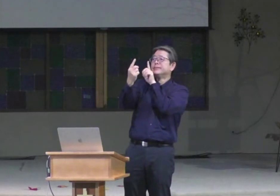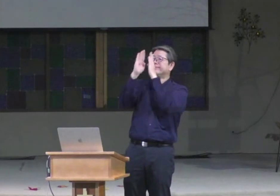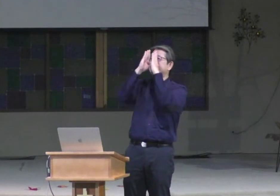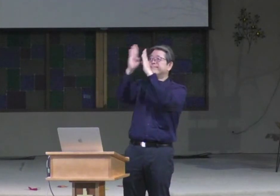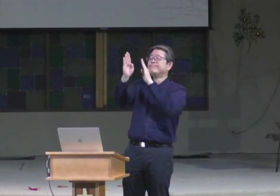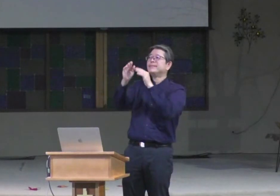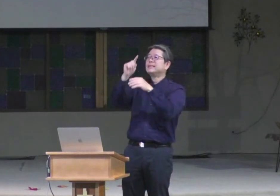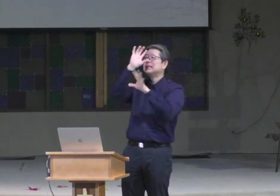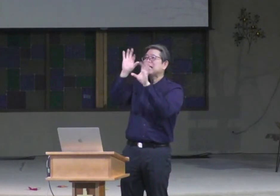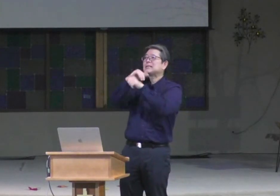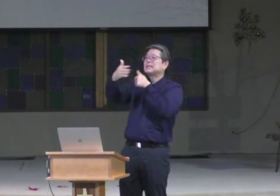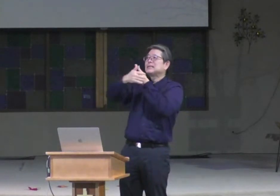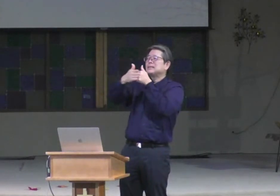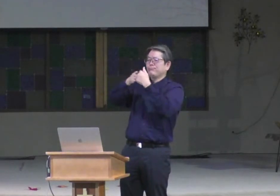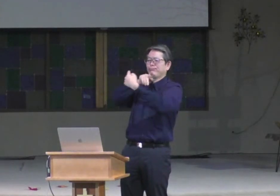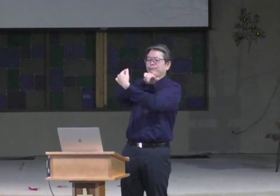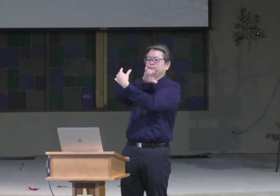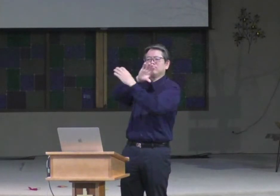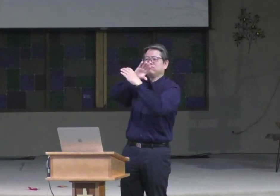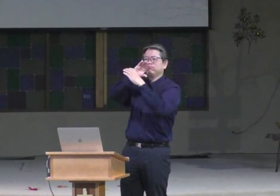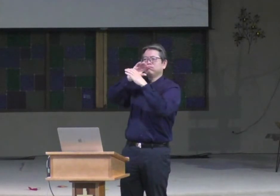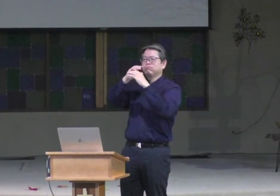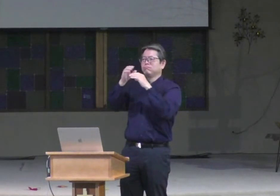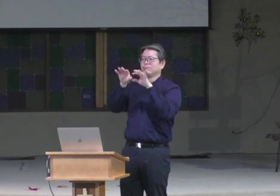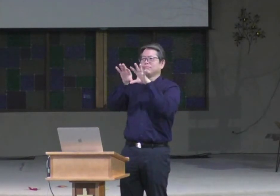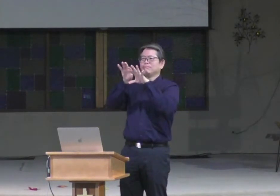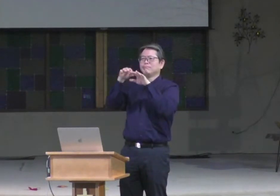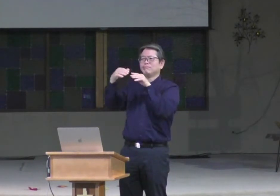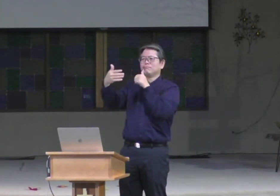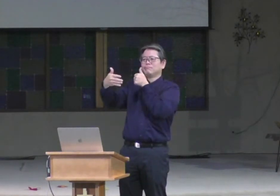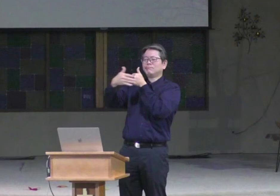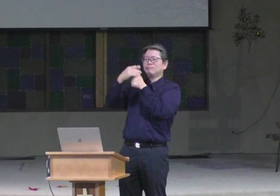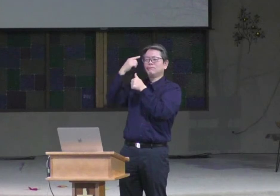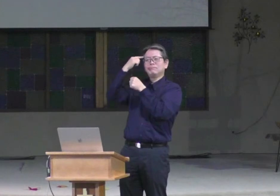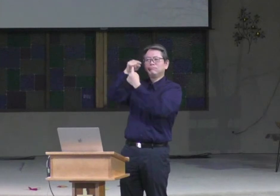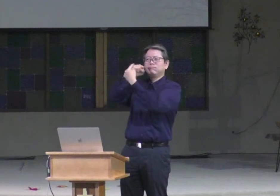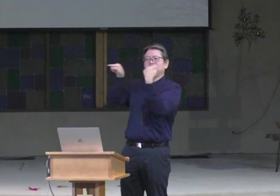all. And he wouldn't really know what Jesus was trying to communicate with him.